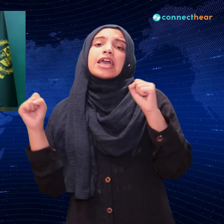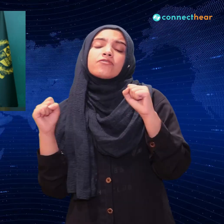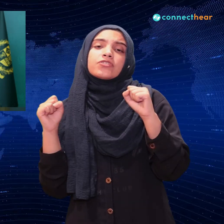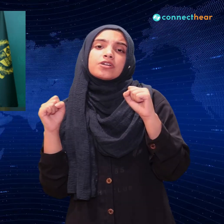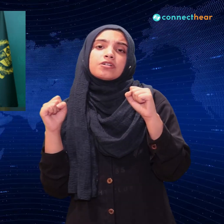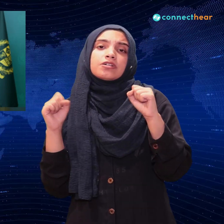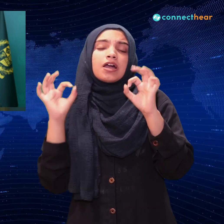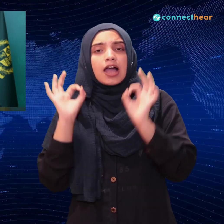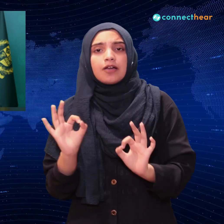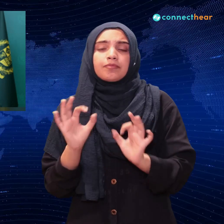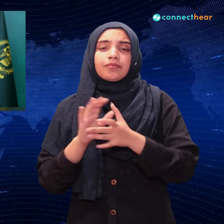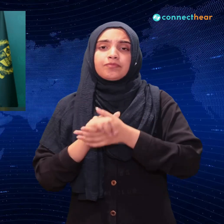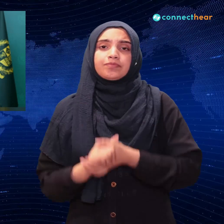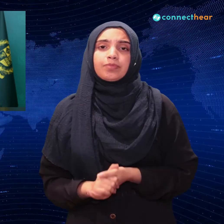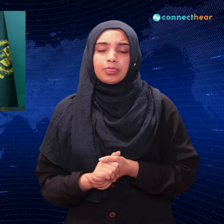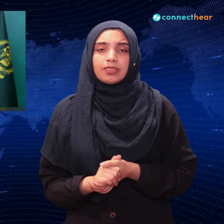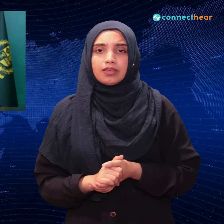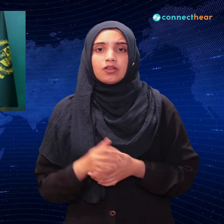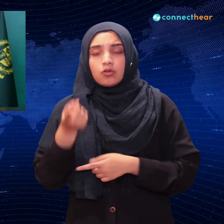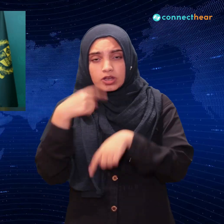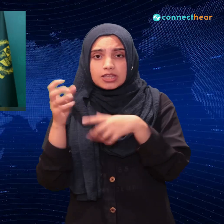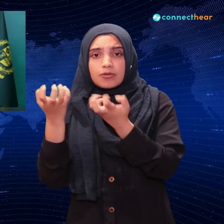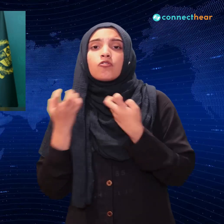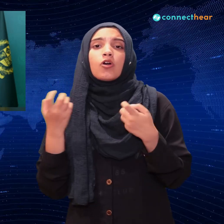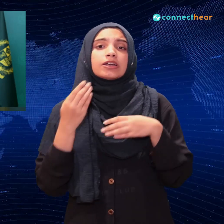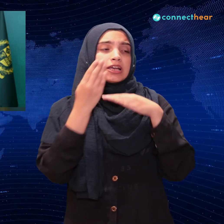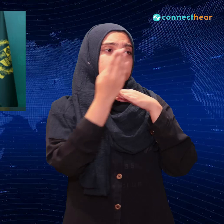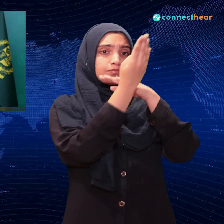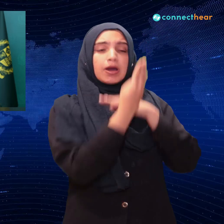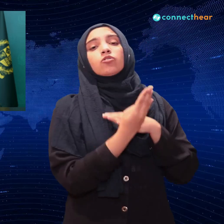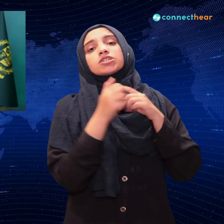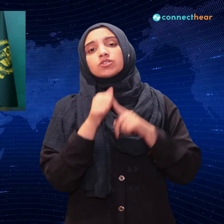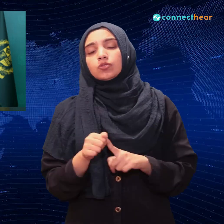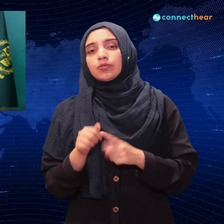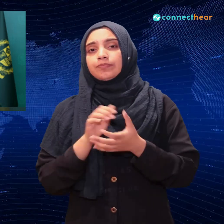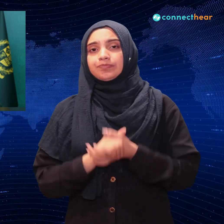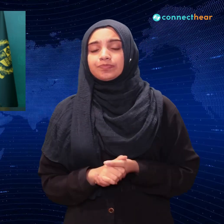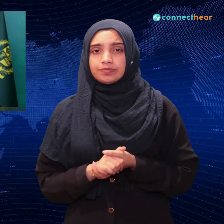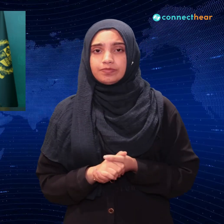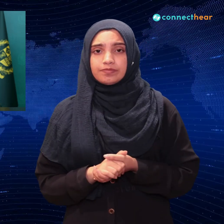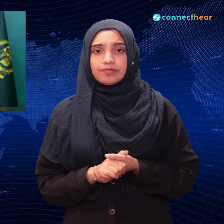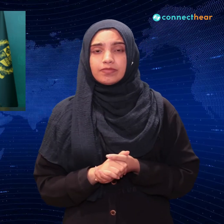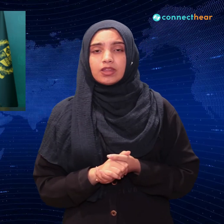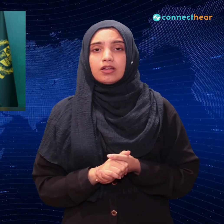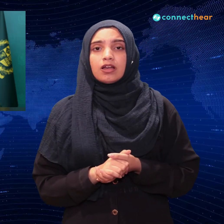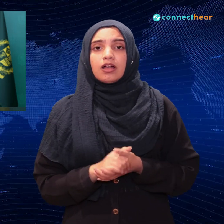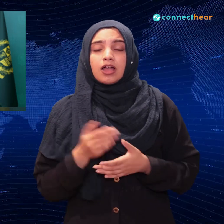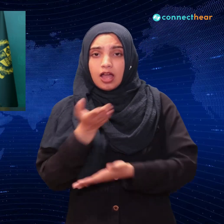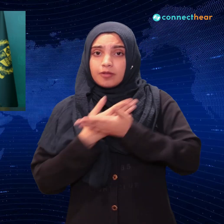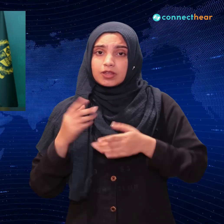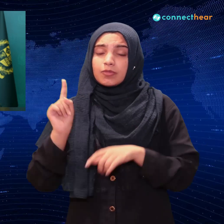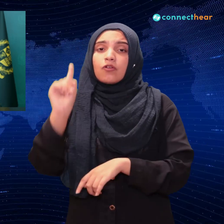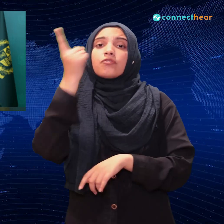the Afghan Taliban. So what happened? They too turned against Pakistan. For the first time,